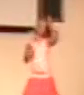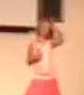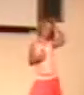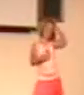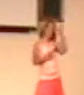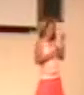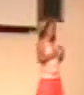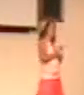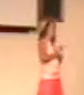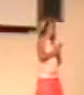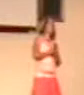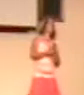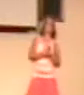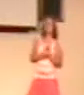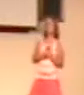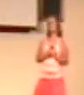shoulders